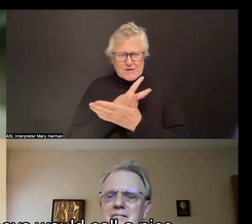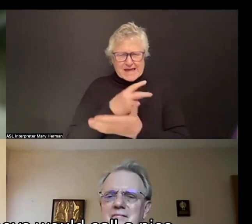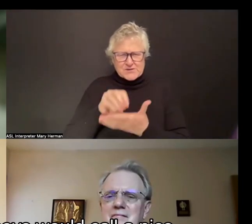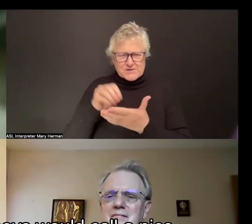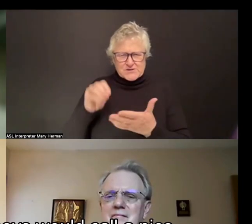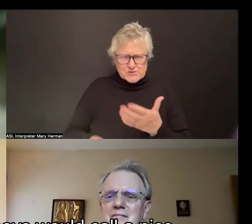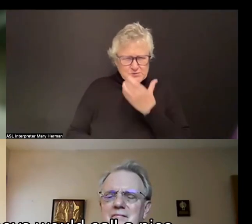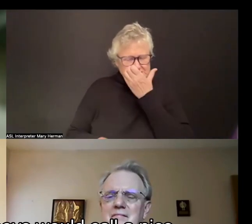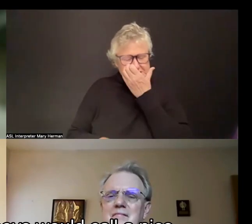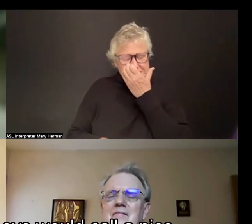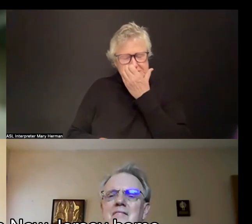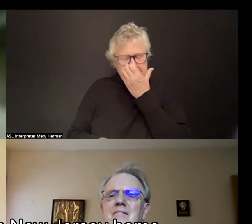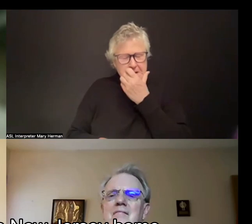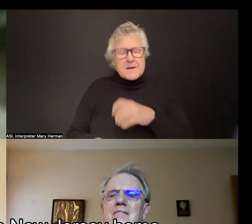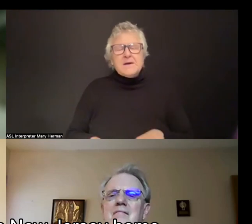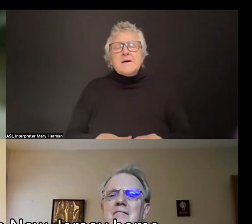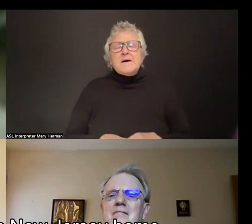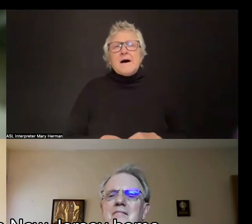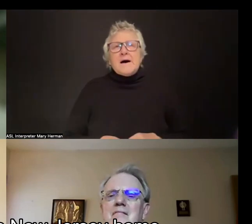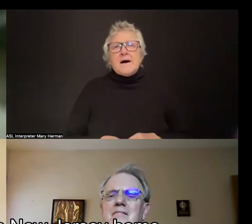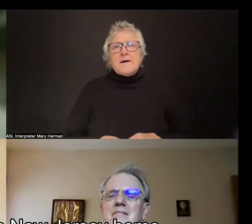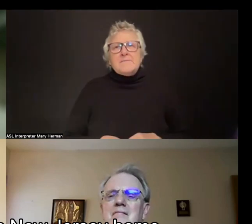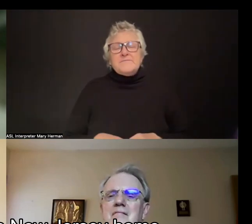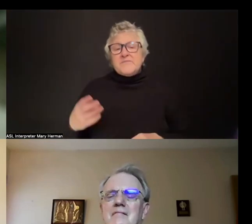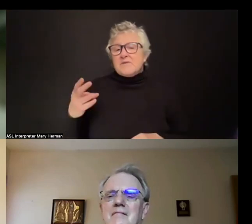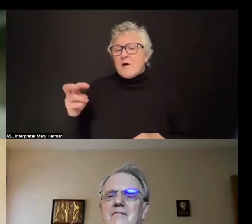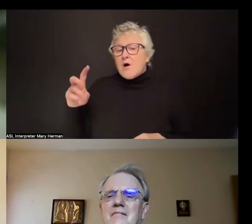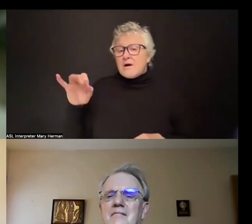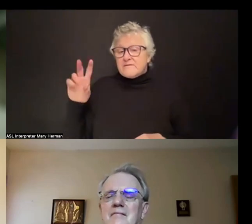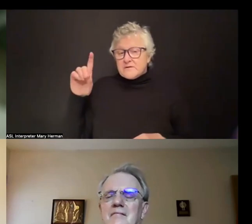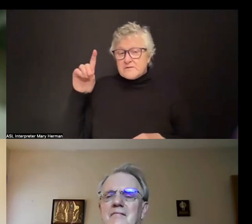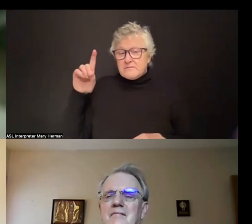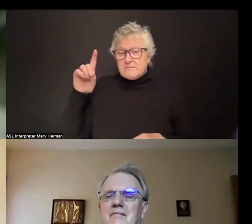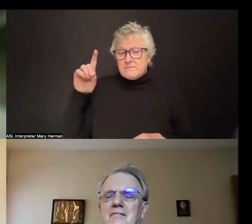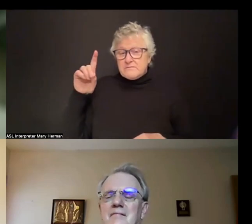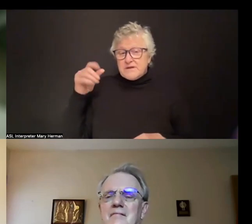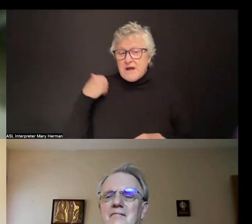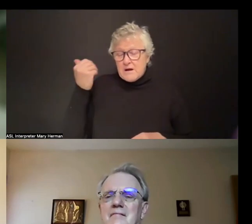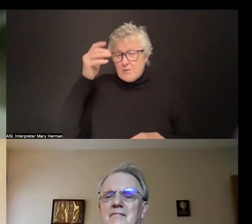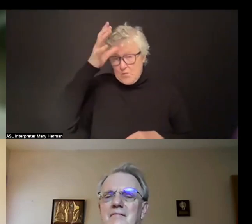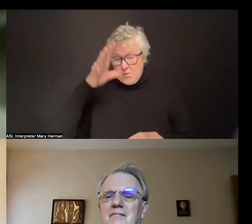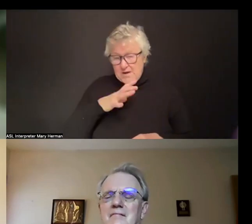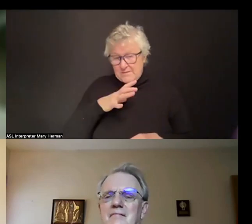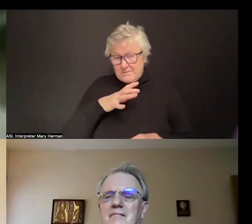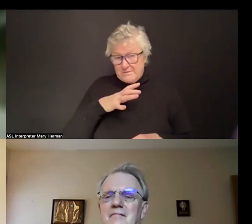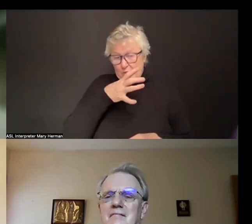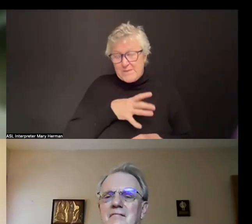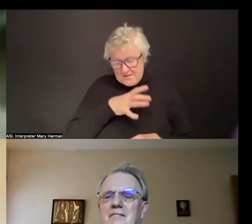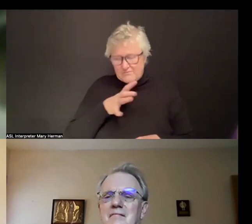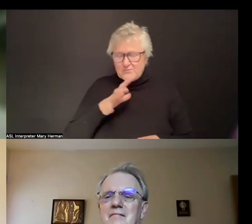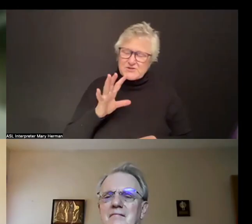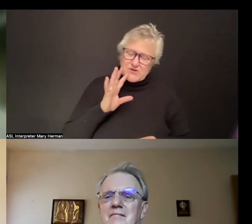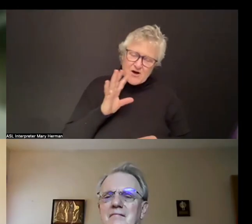girl, she was a stolid young woman with Irish cheeks and a New Jersey home address. Slept with pins in her hair, no moth holes in her